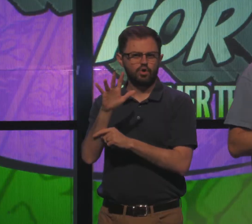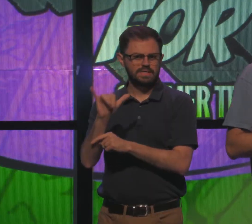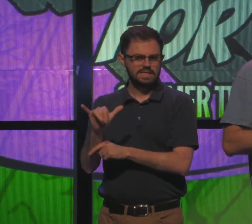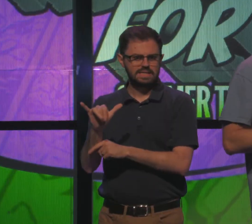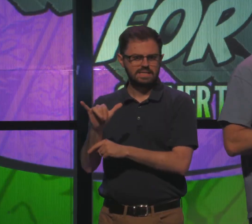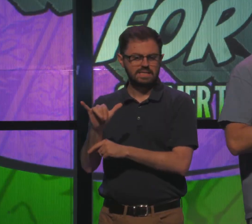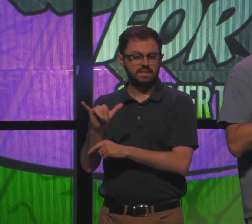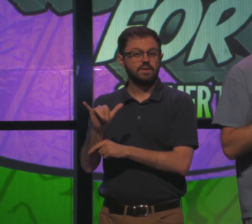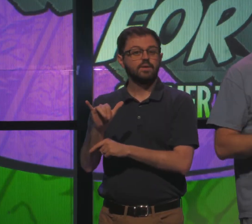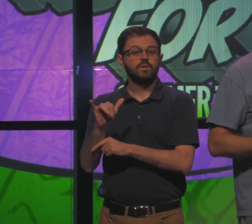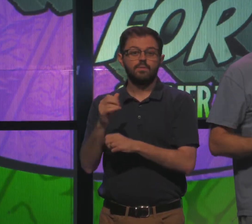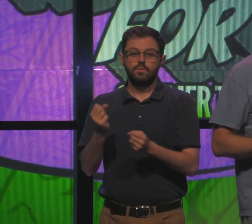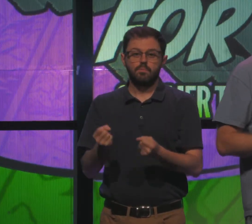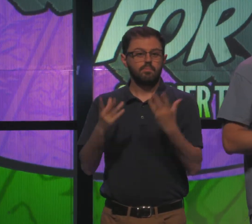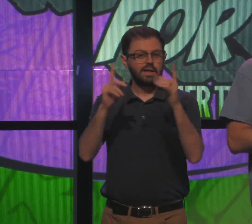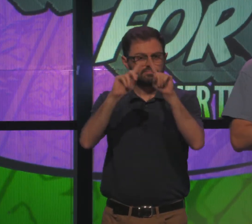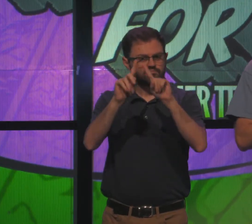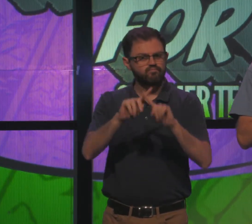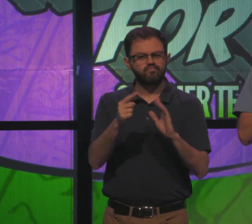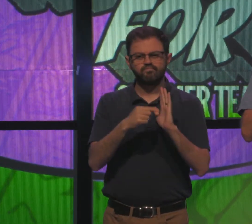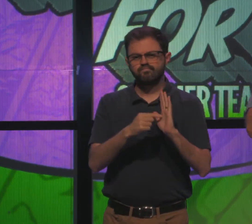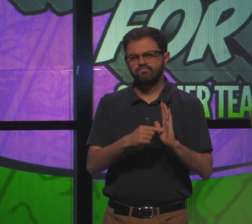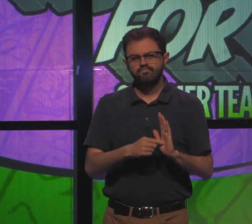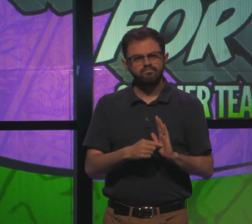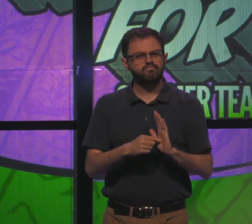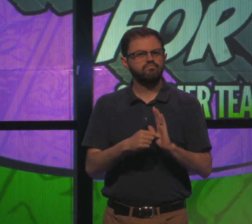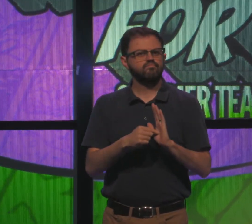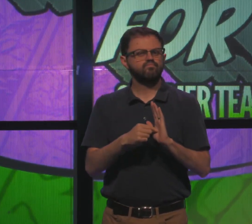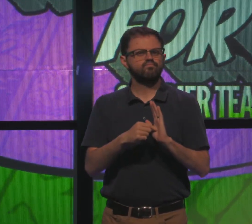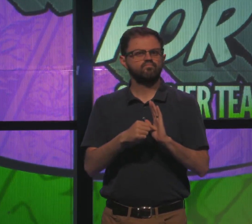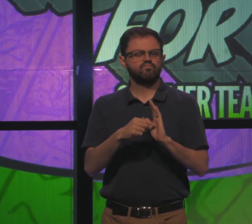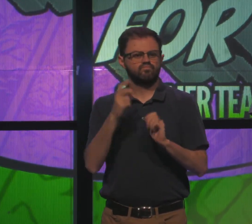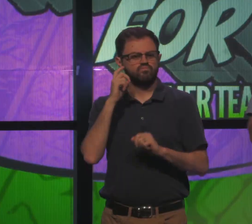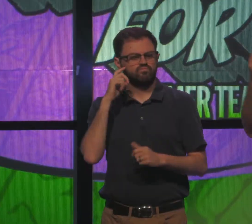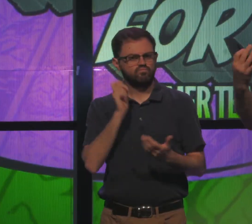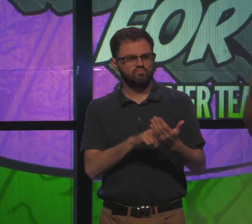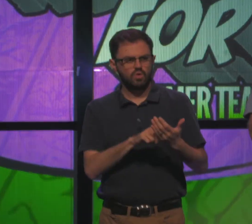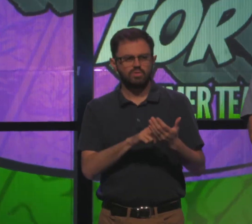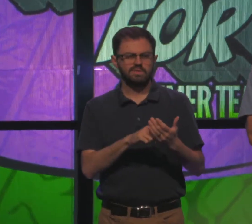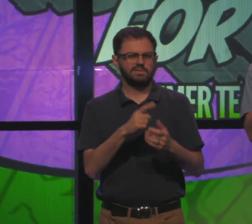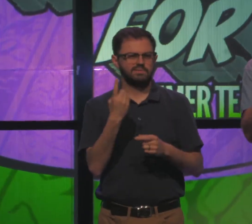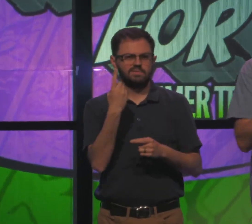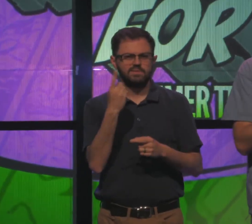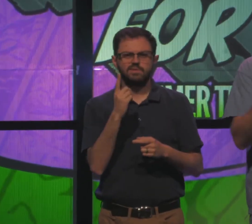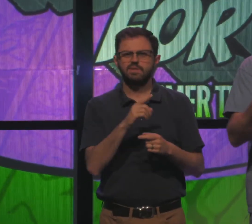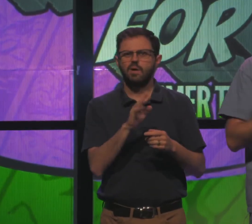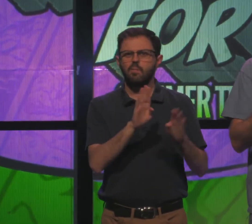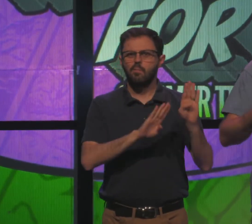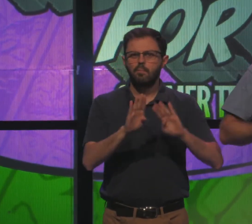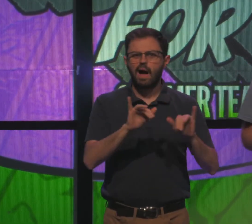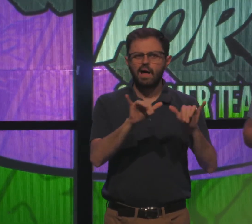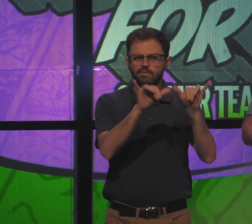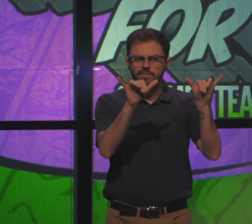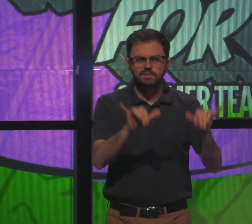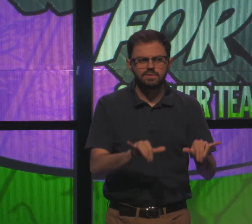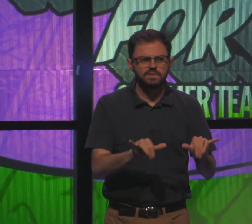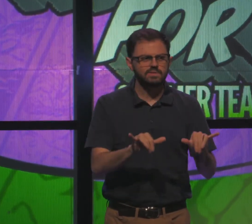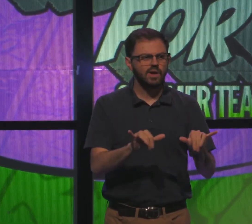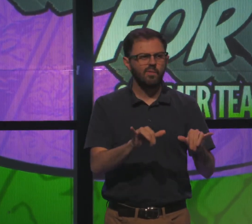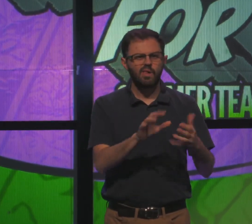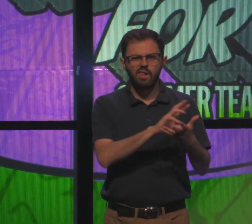lots of examples of this that have taken place where a biosystem is damaged because water flow ceases to